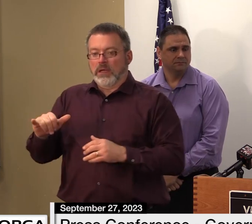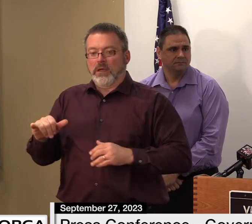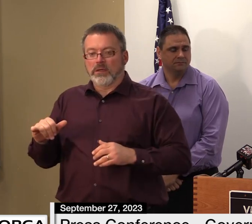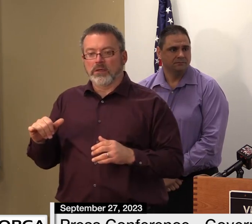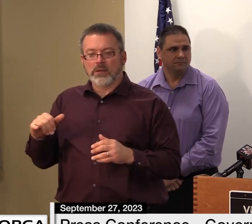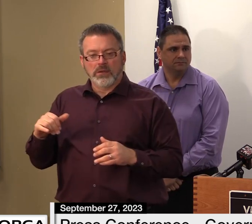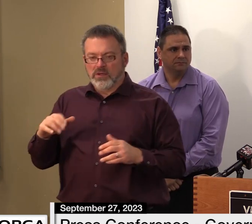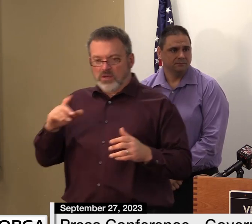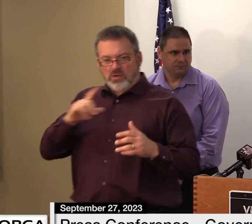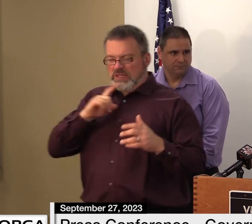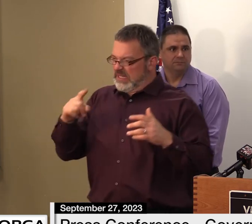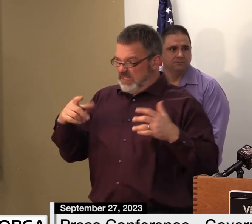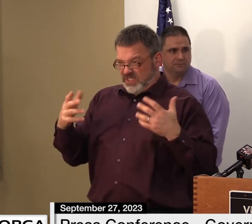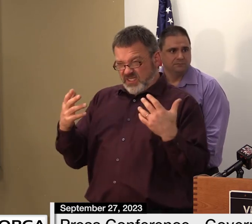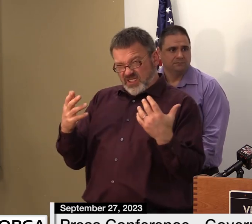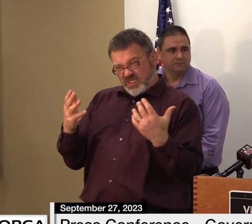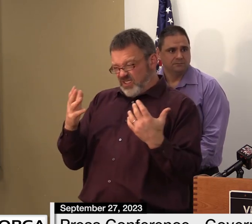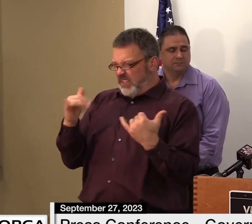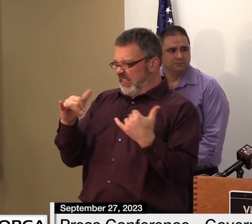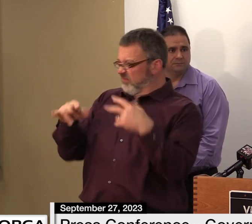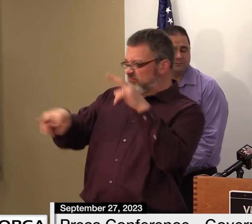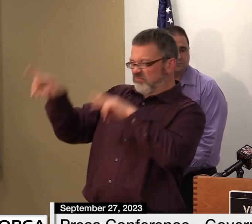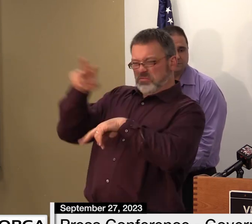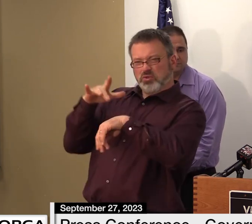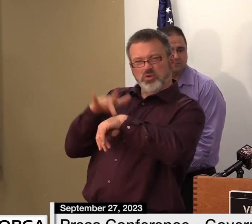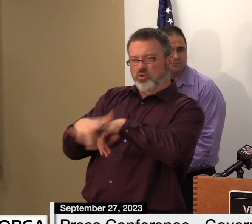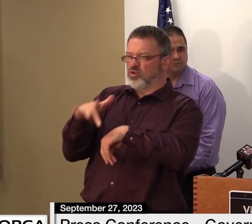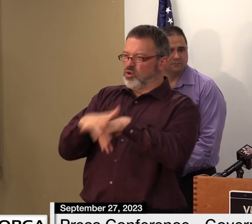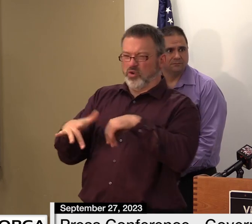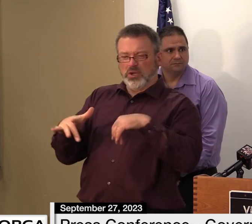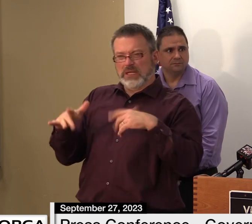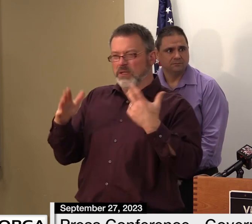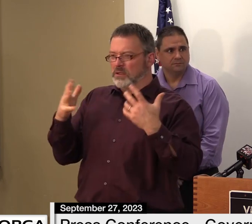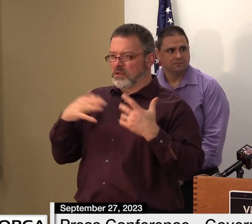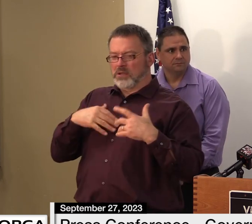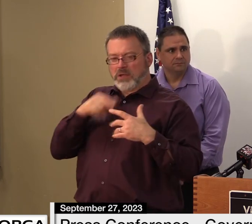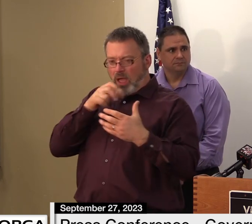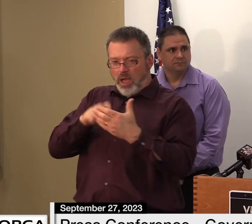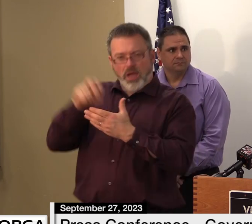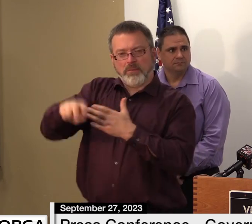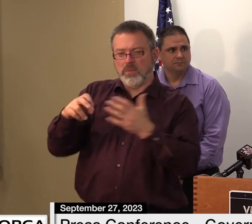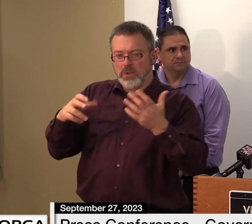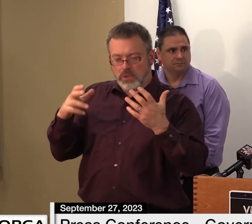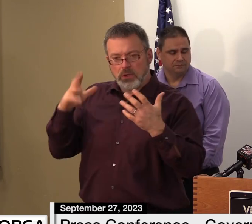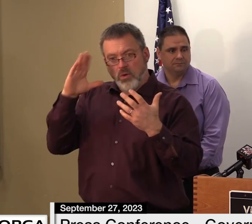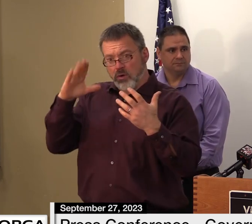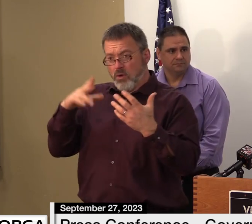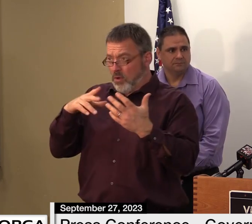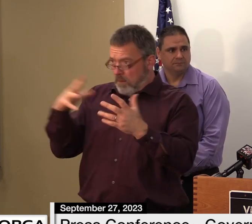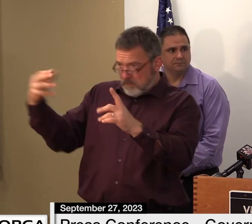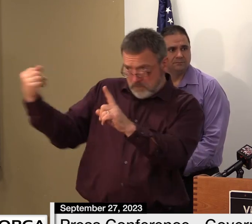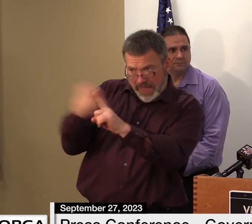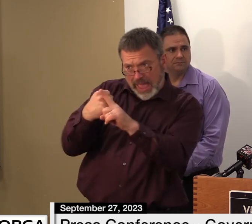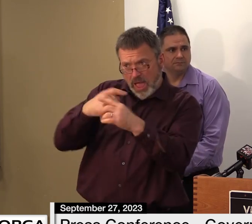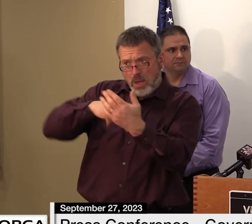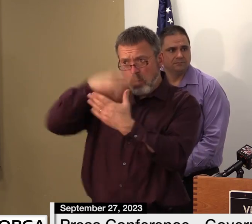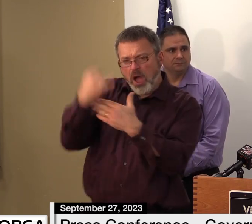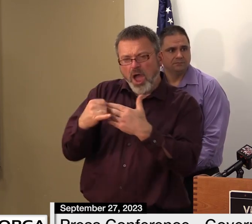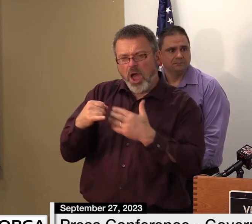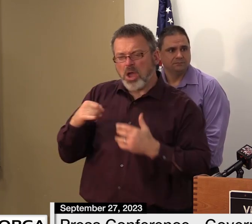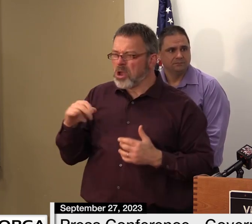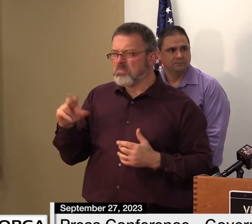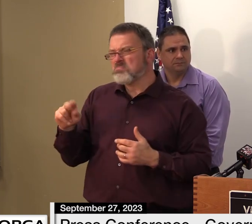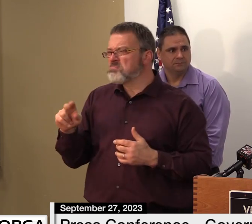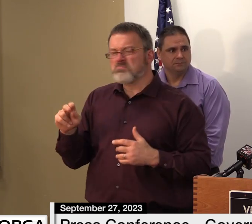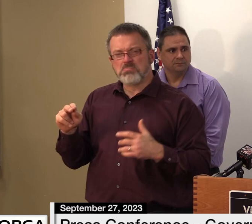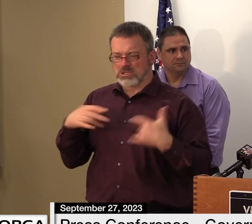early in that stage. We haven't gotten projects yet to actually be obligated. So we're in a good place. All the personnel